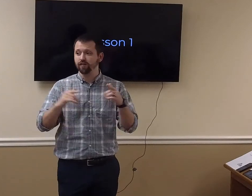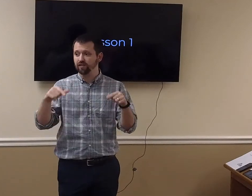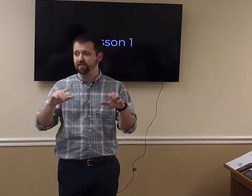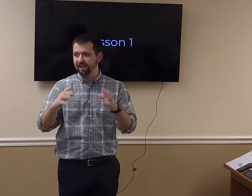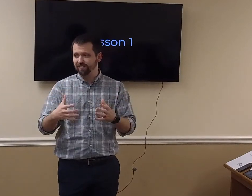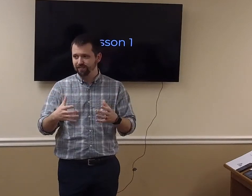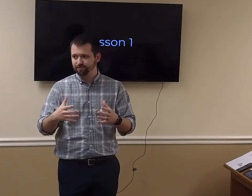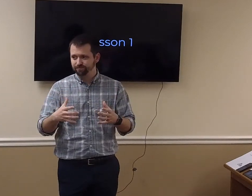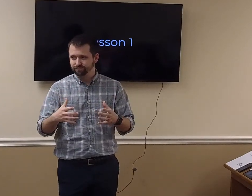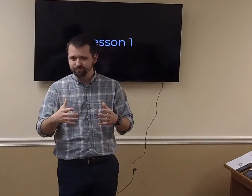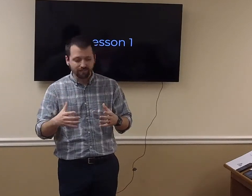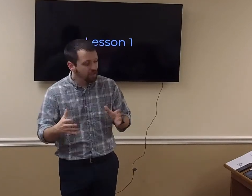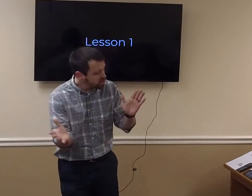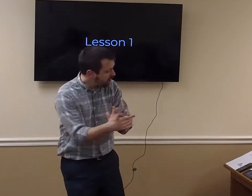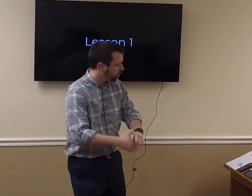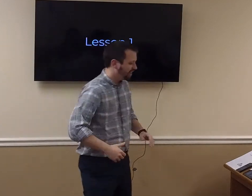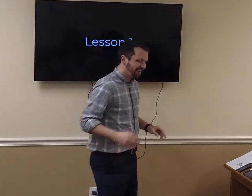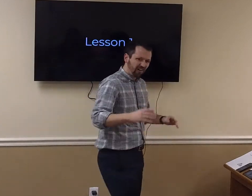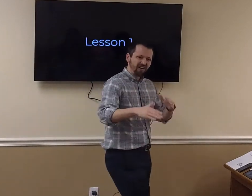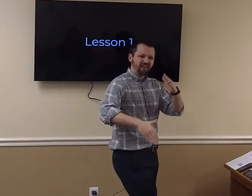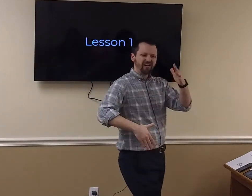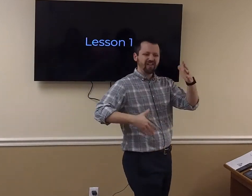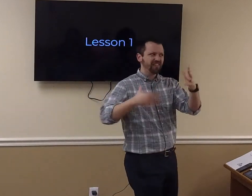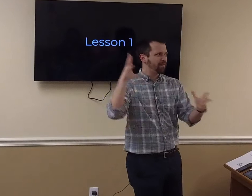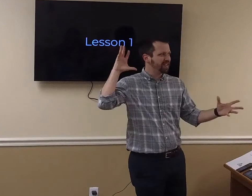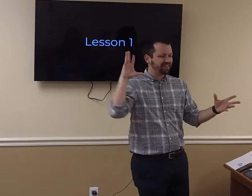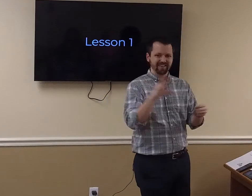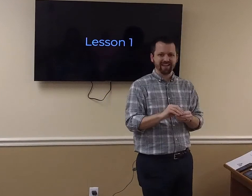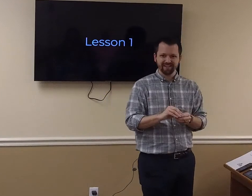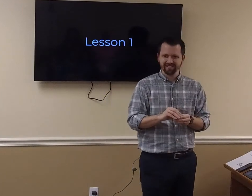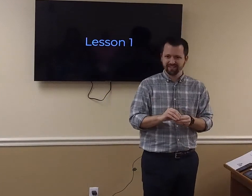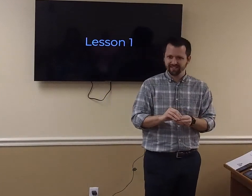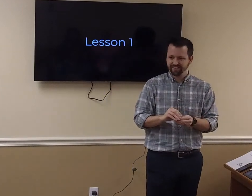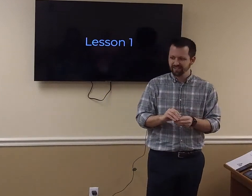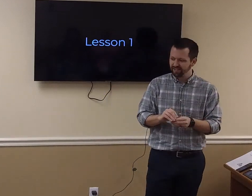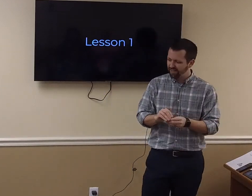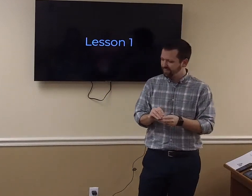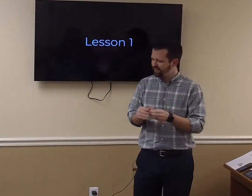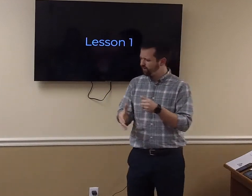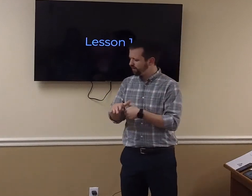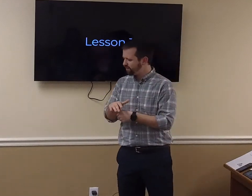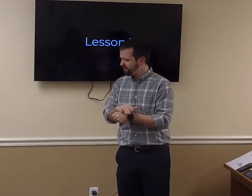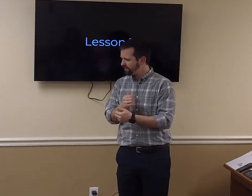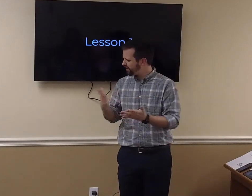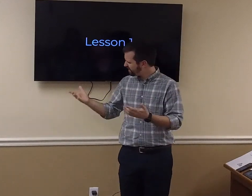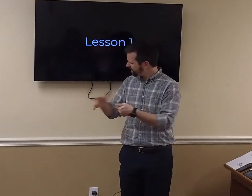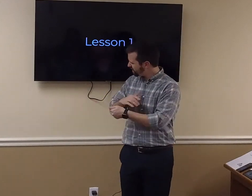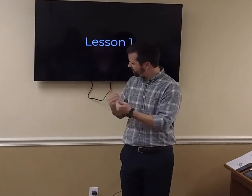of this class. So, all that being said, I think I covered everything. Did I cover